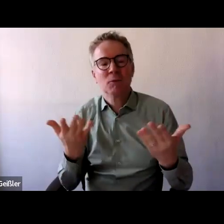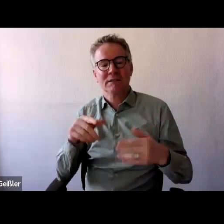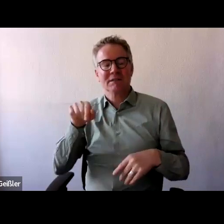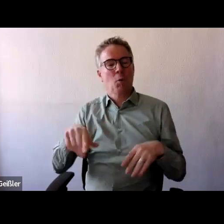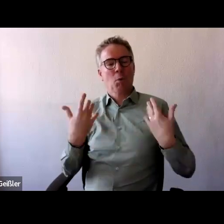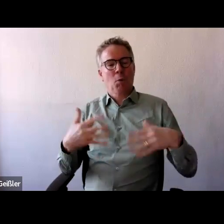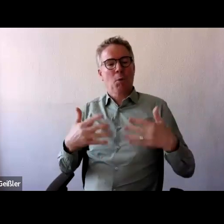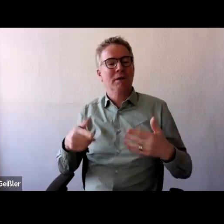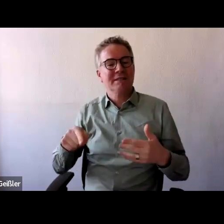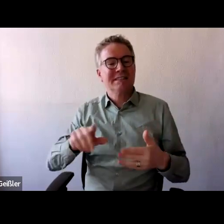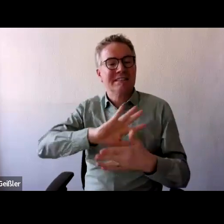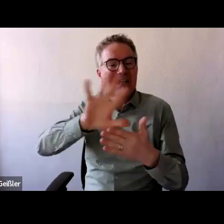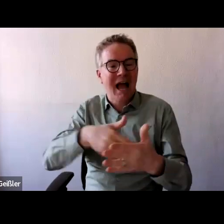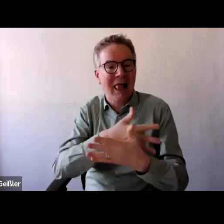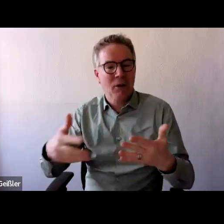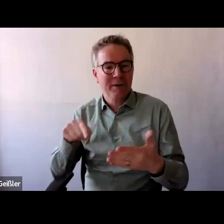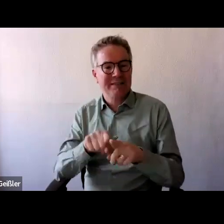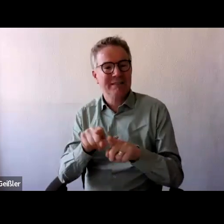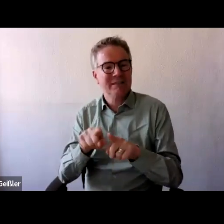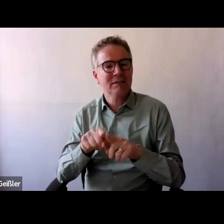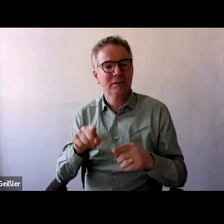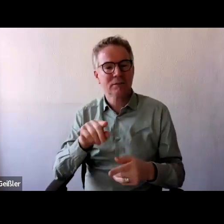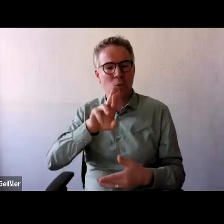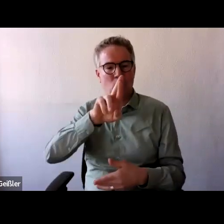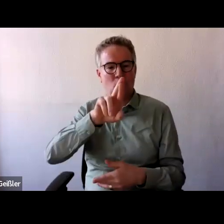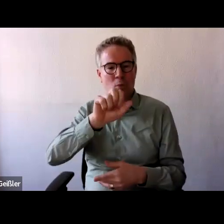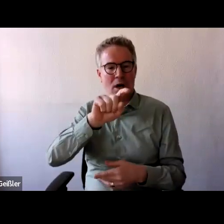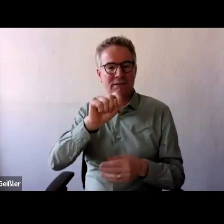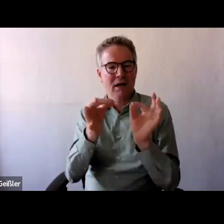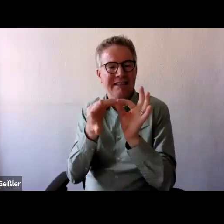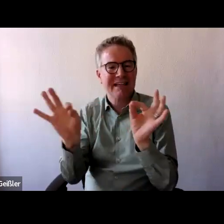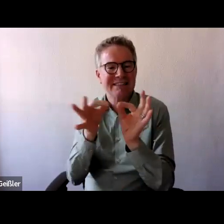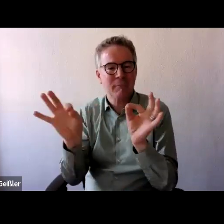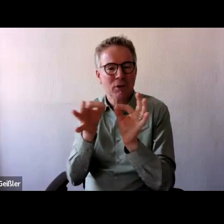there's been so little research until now. And also,